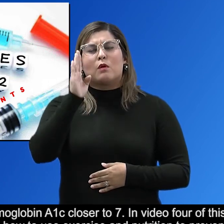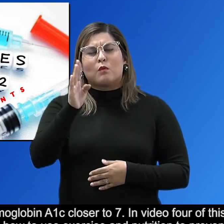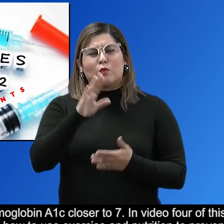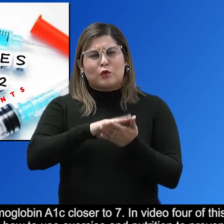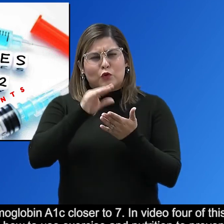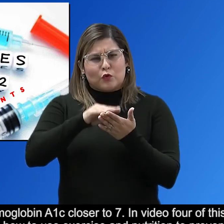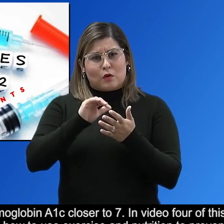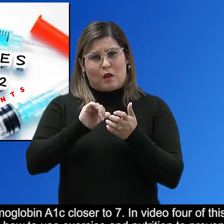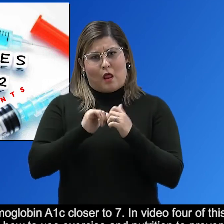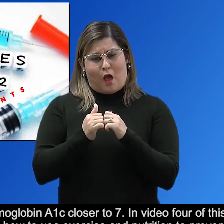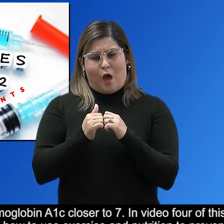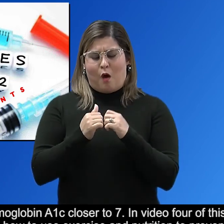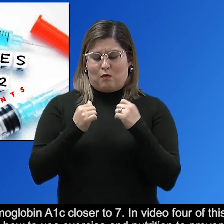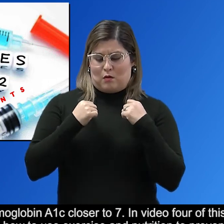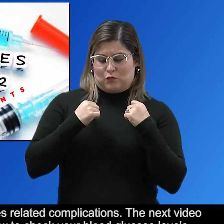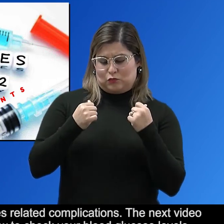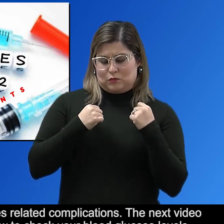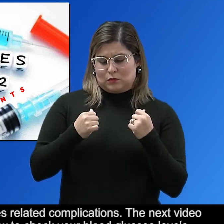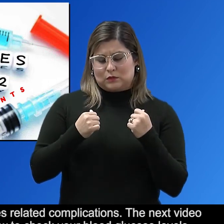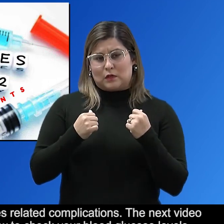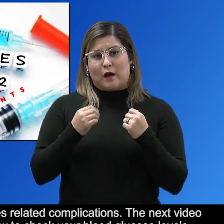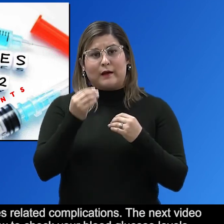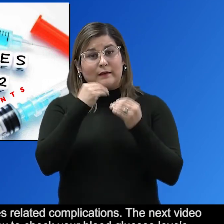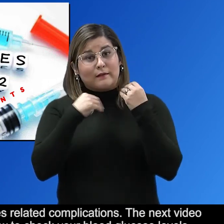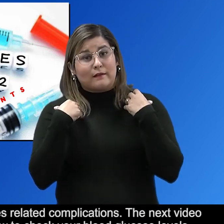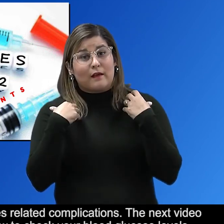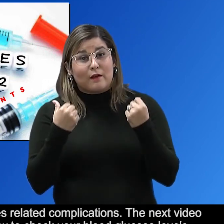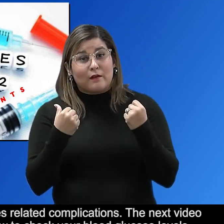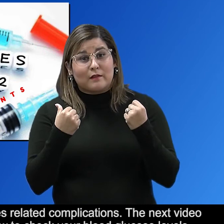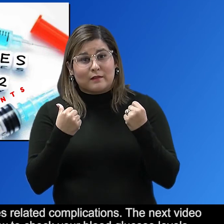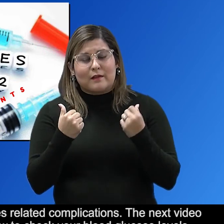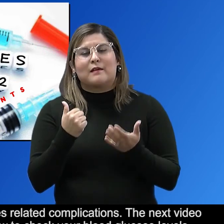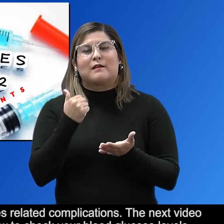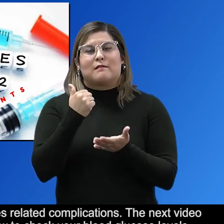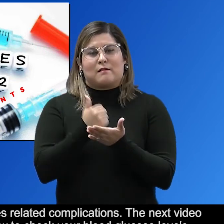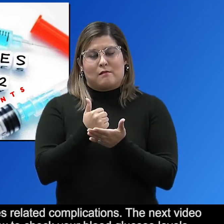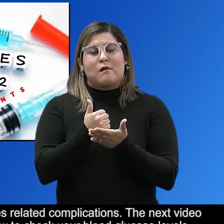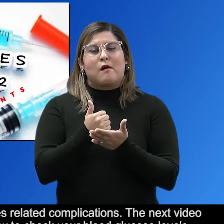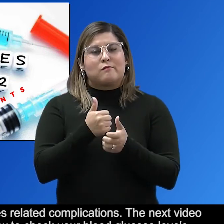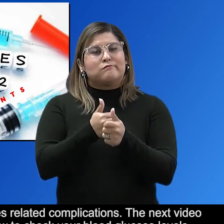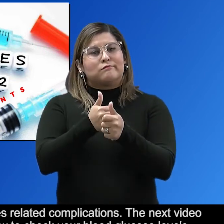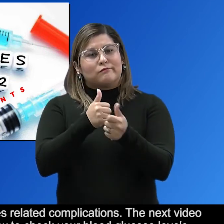to prevent or delay diabetes-related complications.